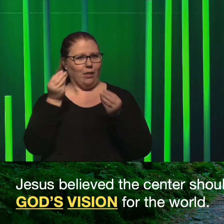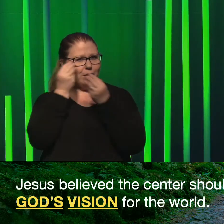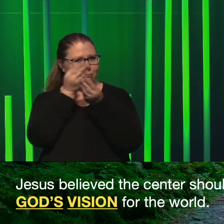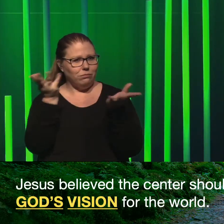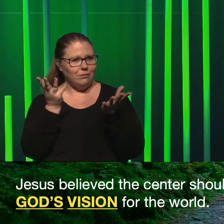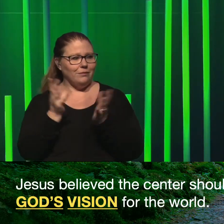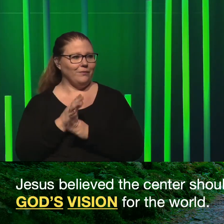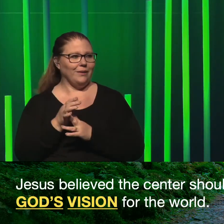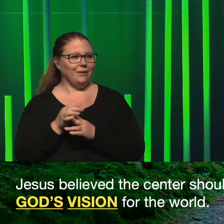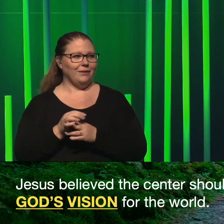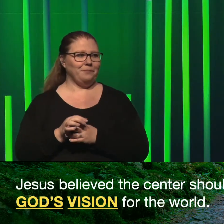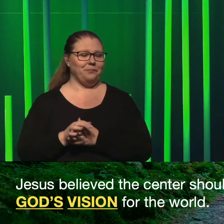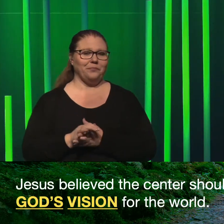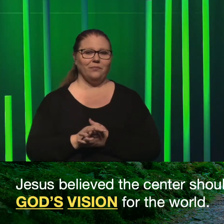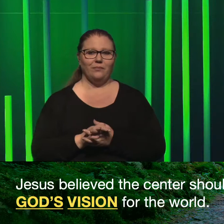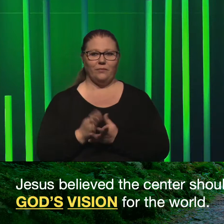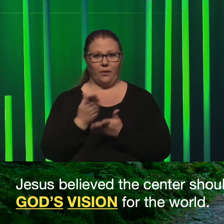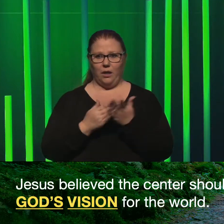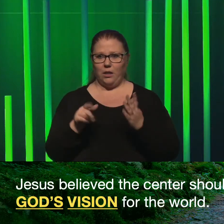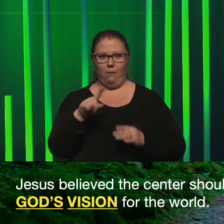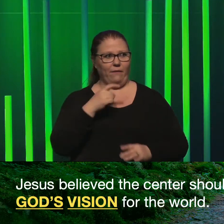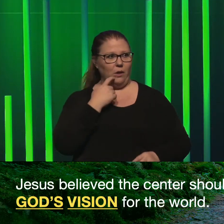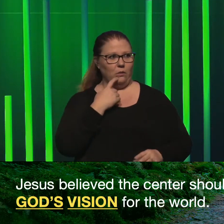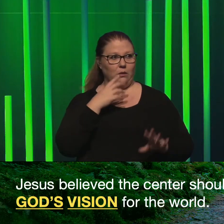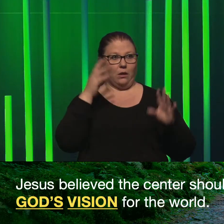said, invite me into your heart. Some of you are like, wow.